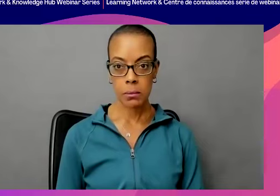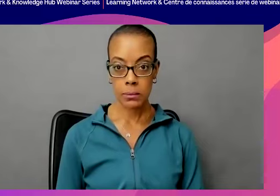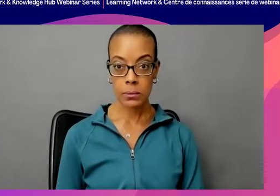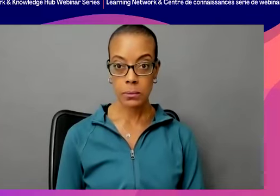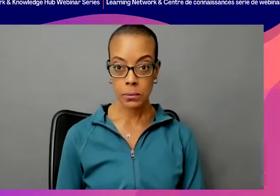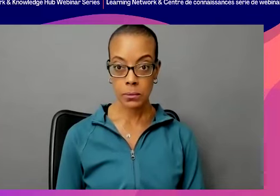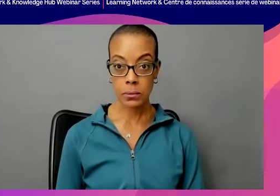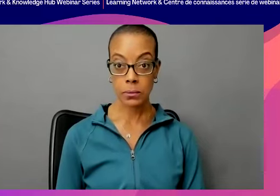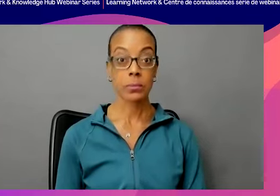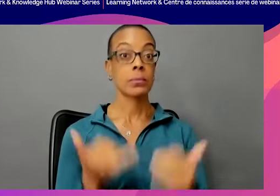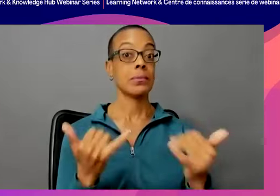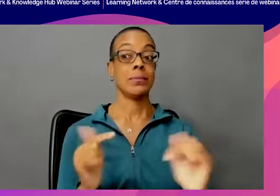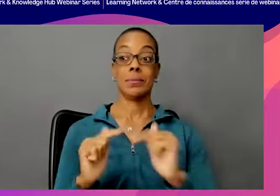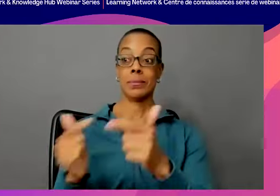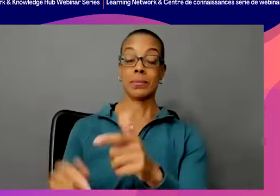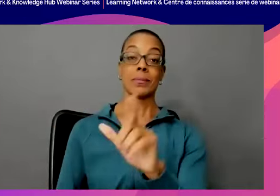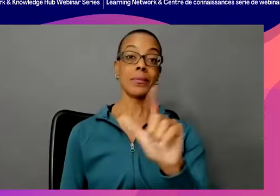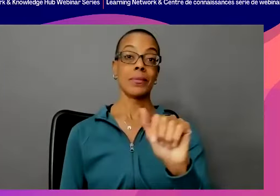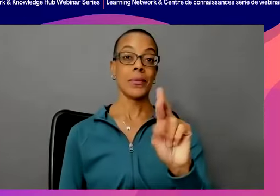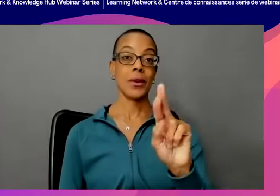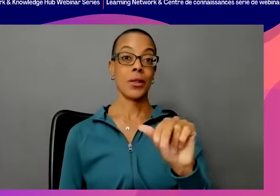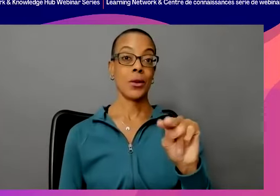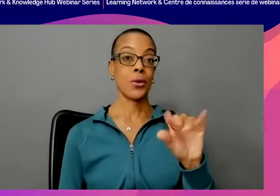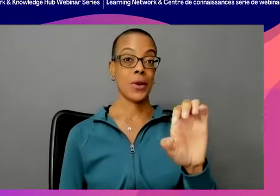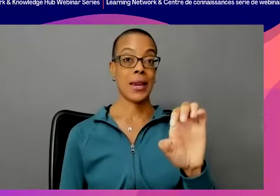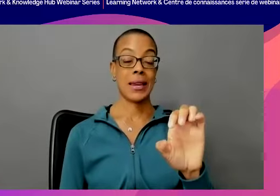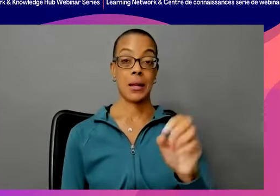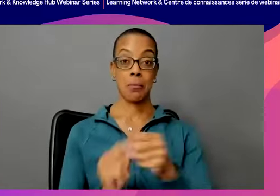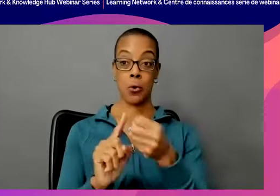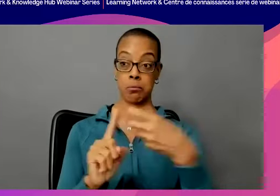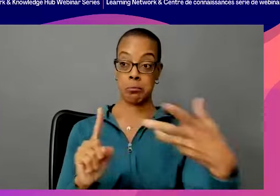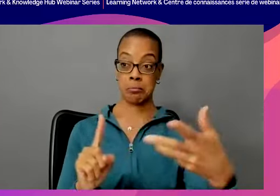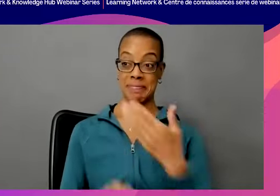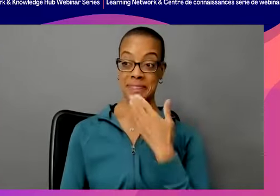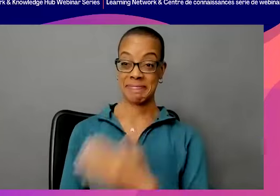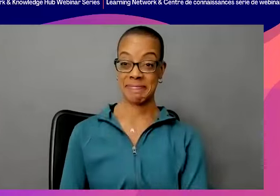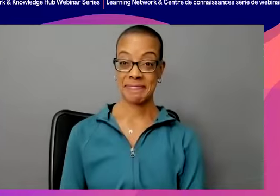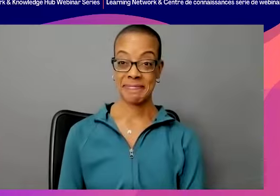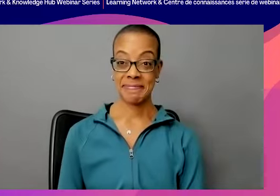turn it over to Lorraine for further thought. Thank you.